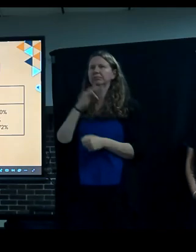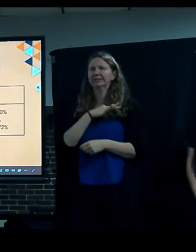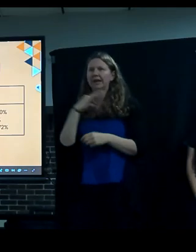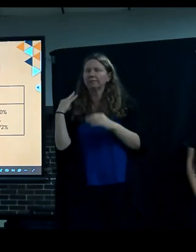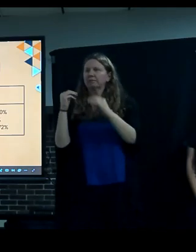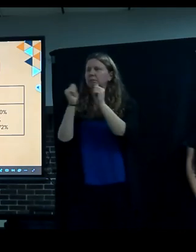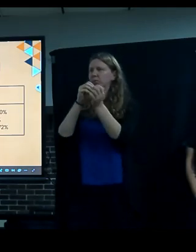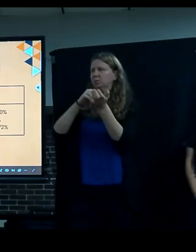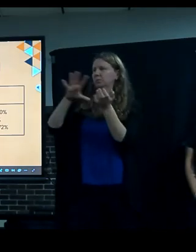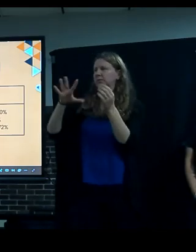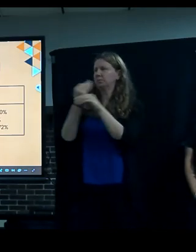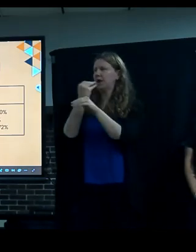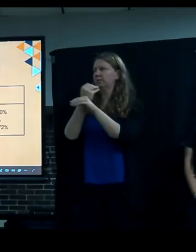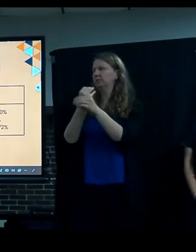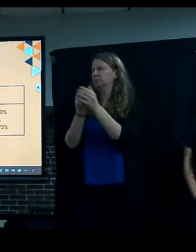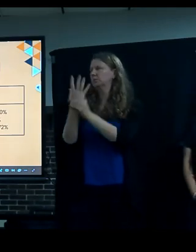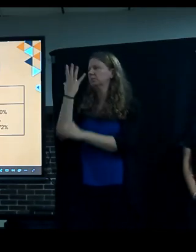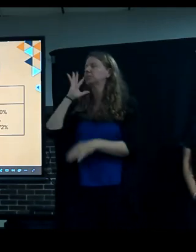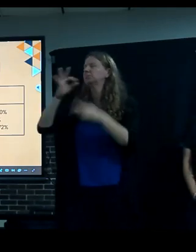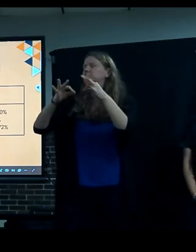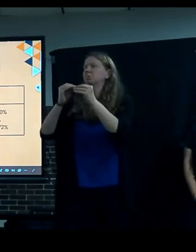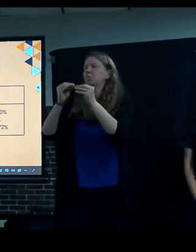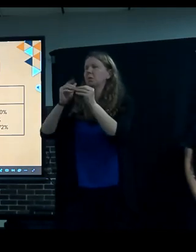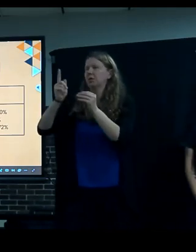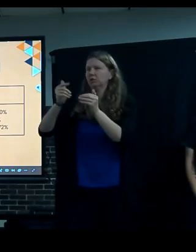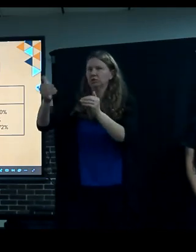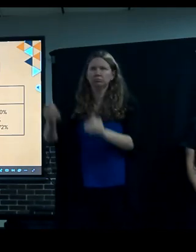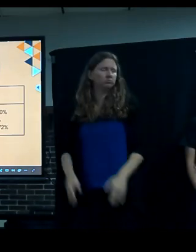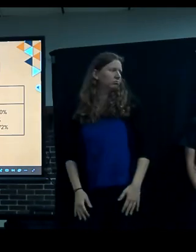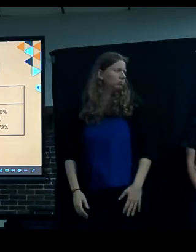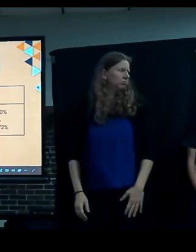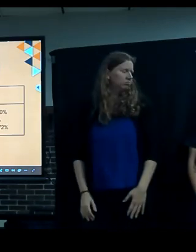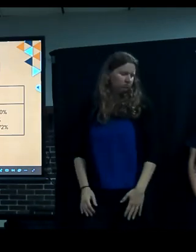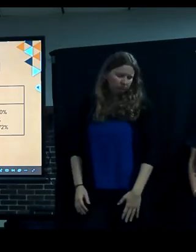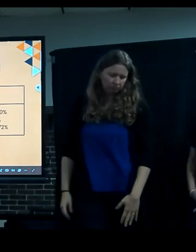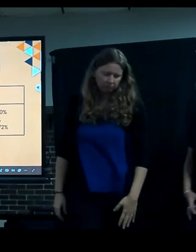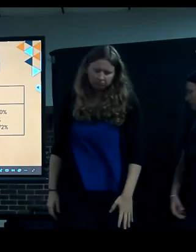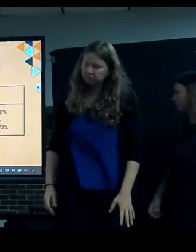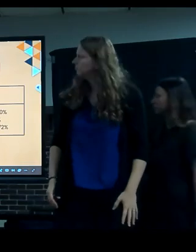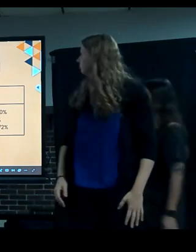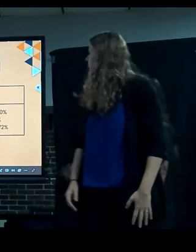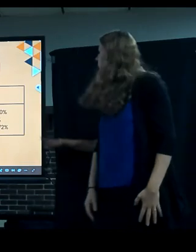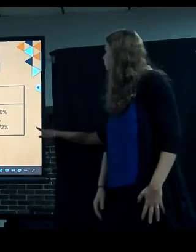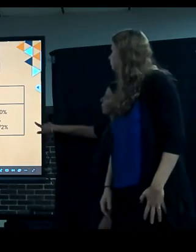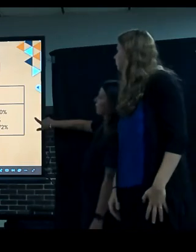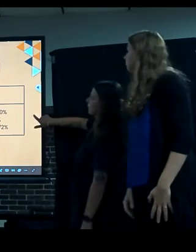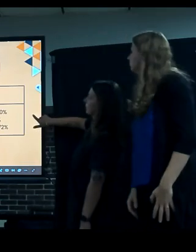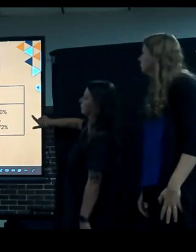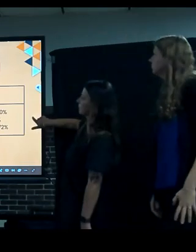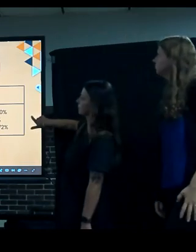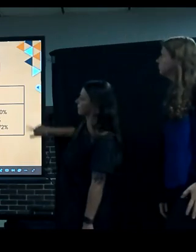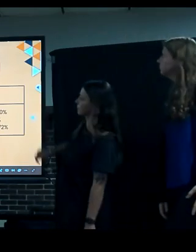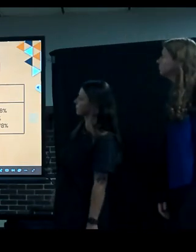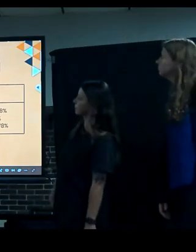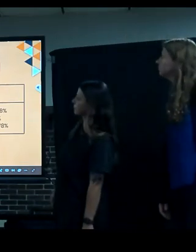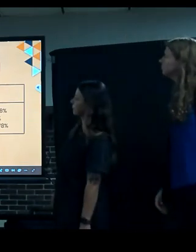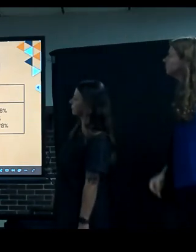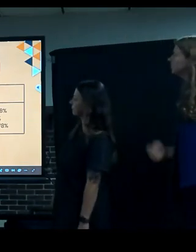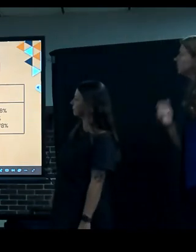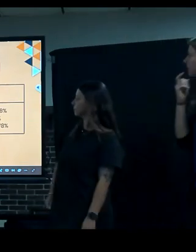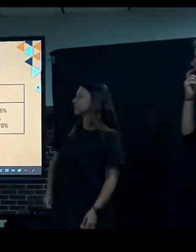math and how we can provide additional supports for our students in that area. So that is something that we'll expand on a bit